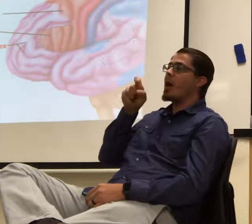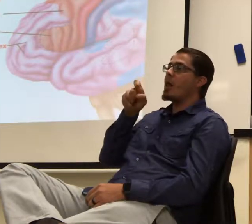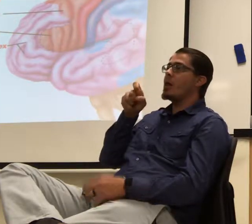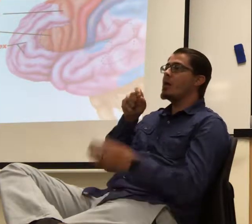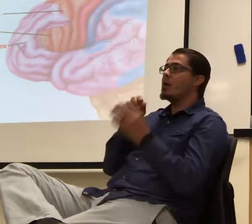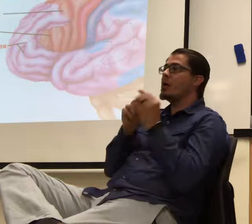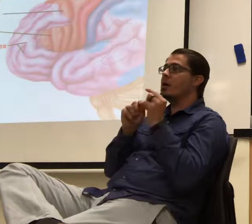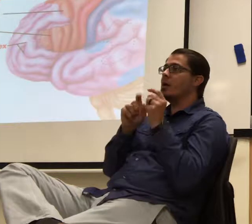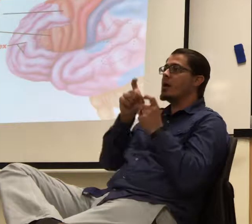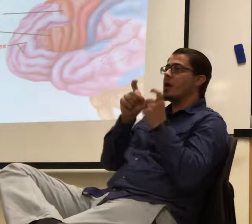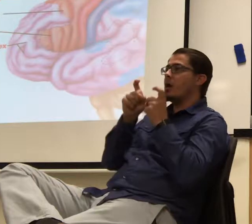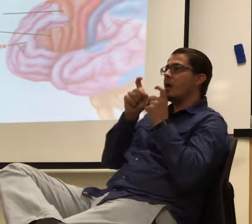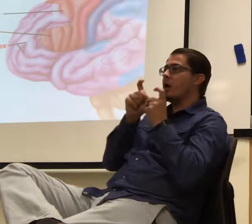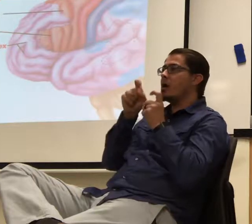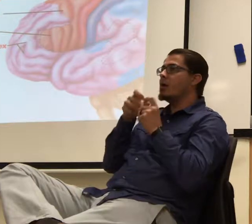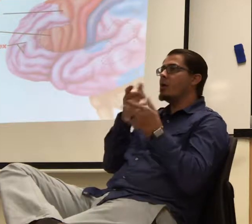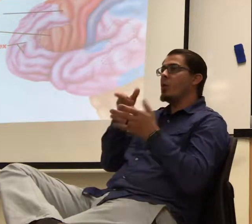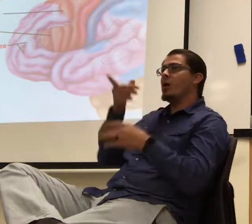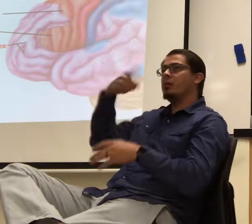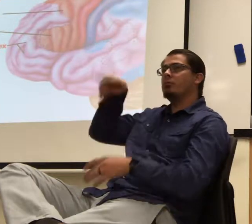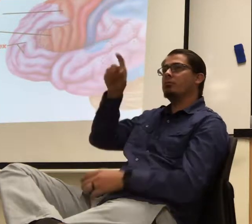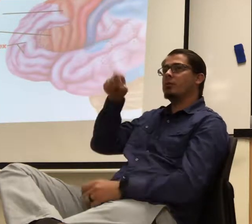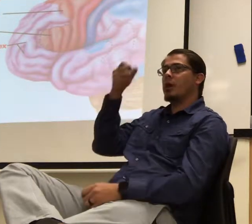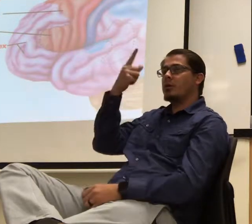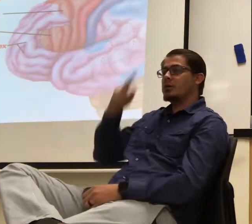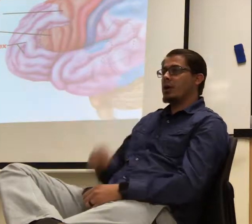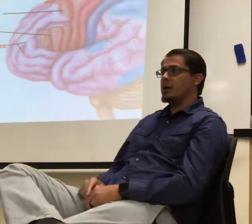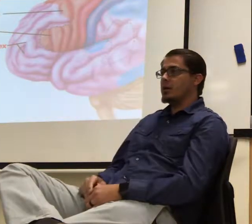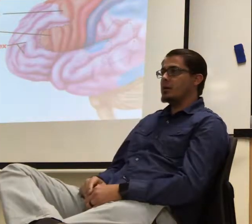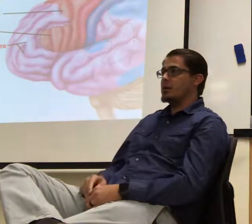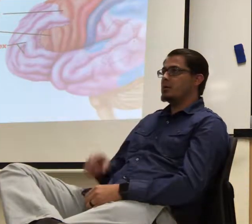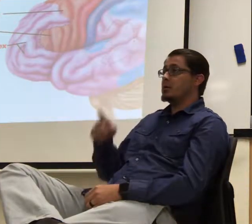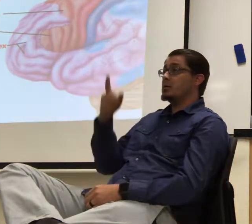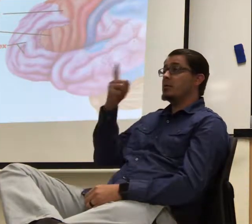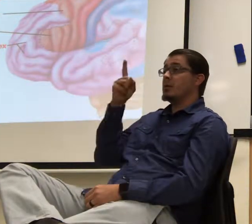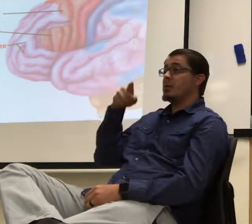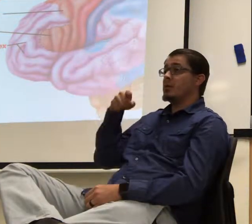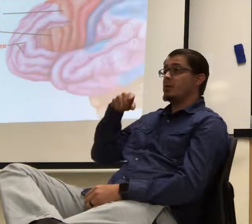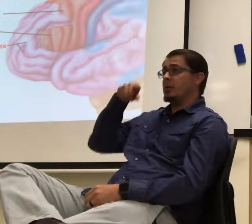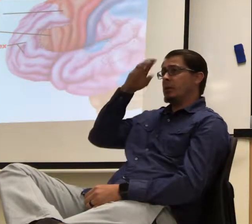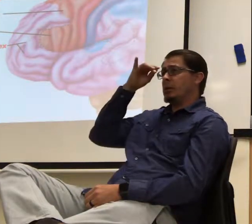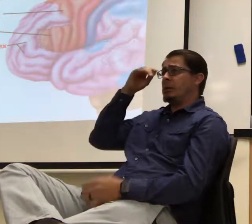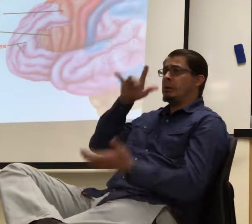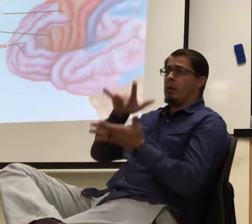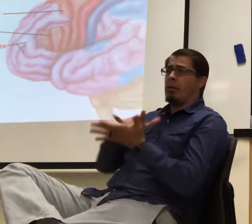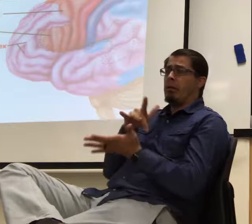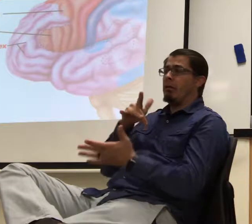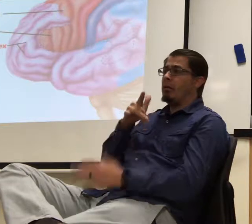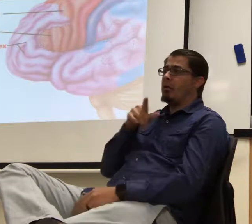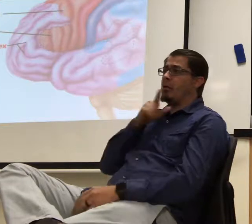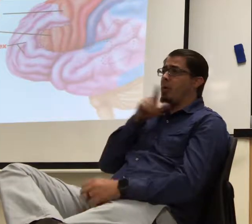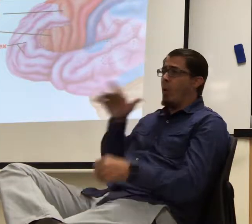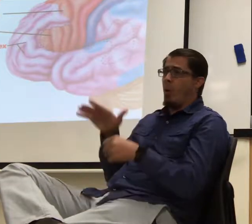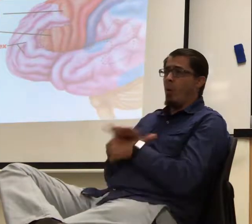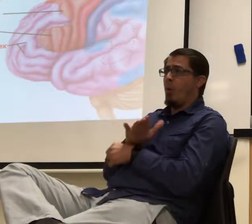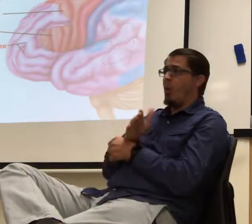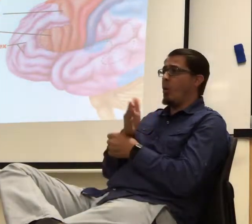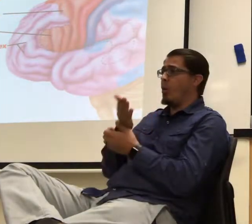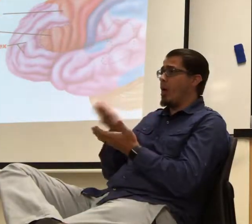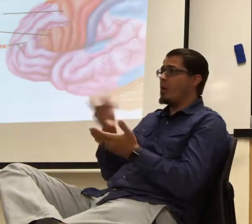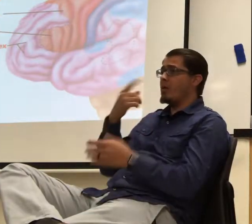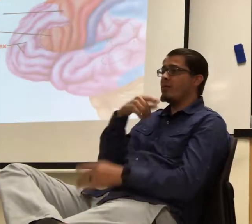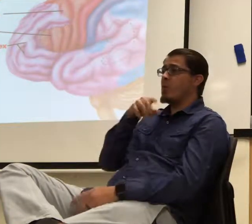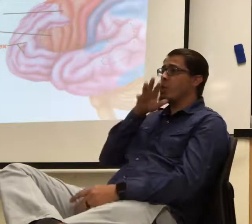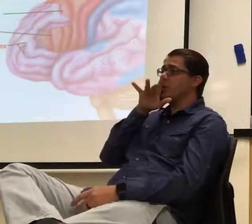way that you can understand. Okay? Again, something you take for granted. You can tell there's a whole area of speech pathology